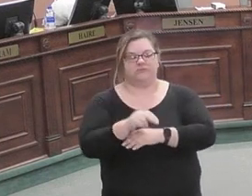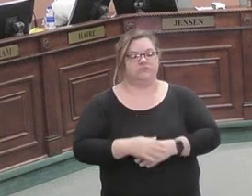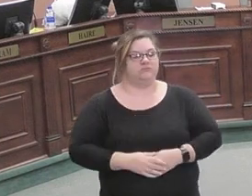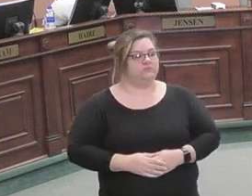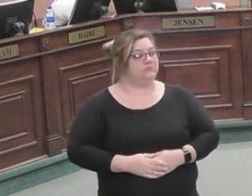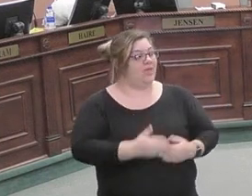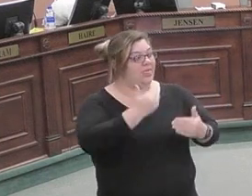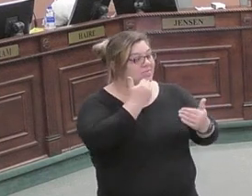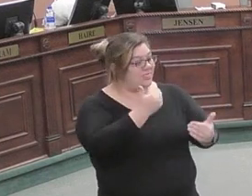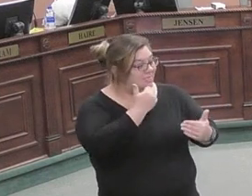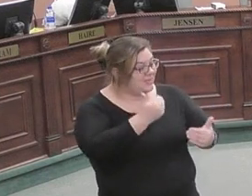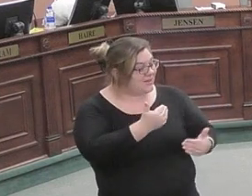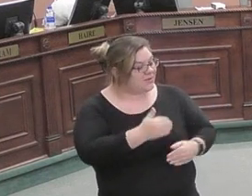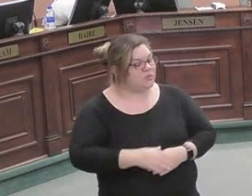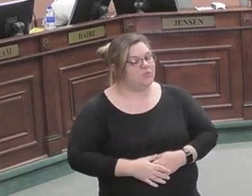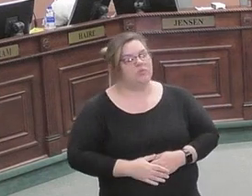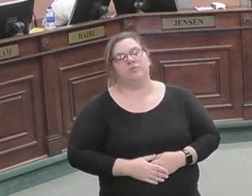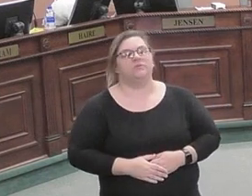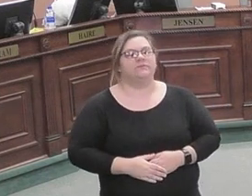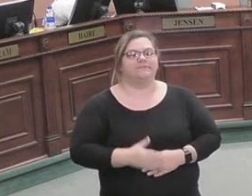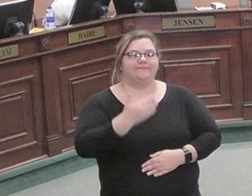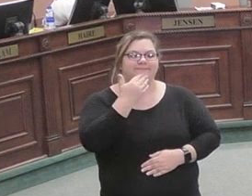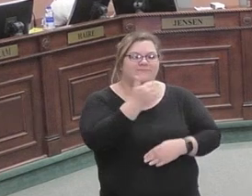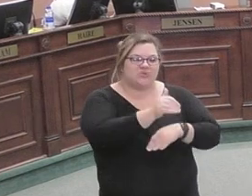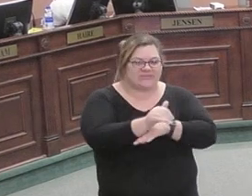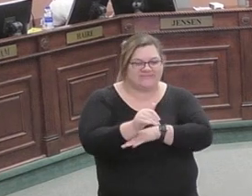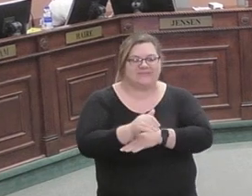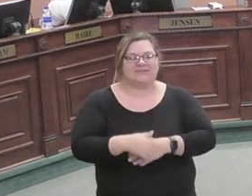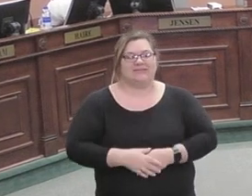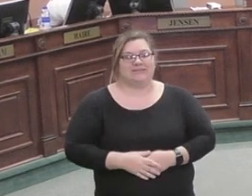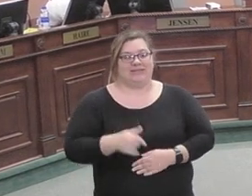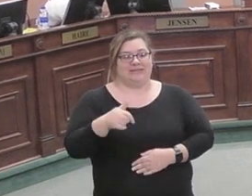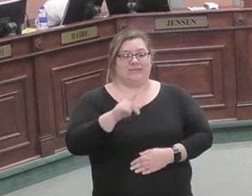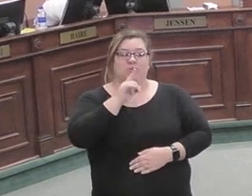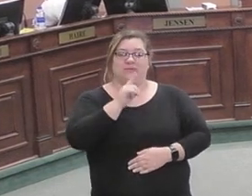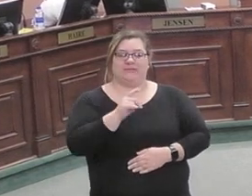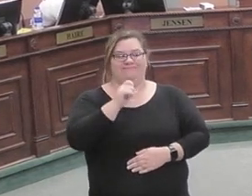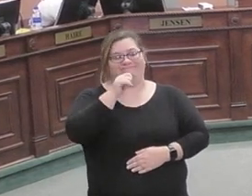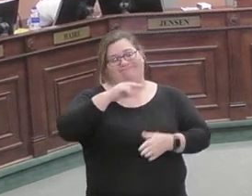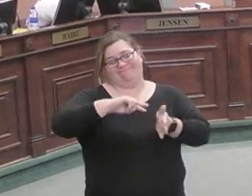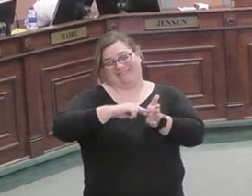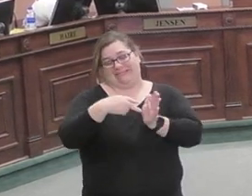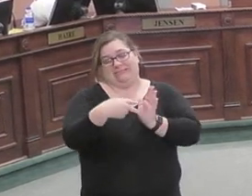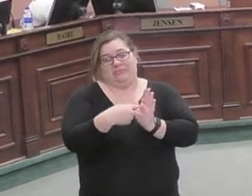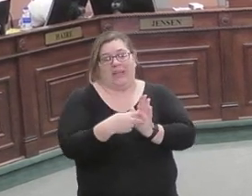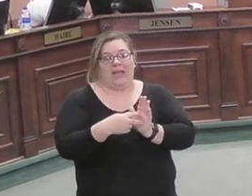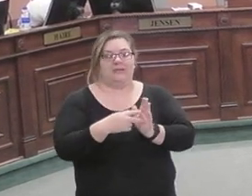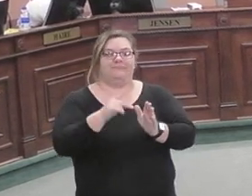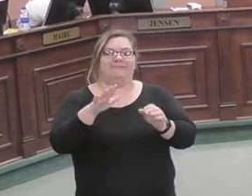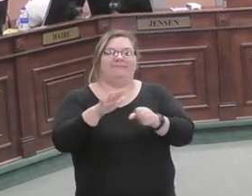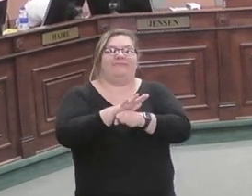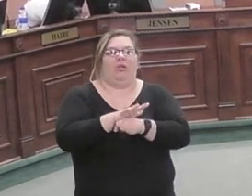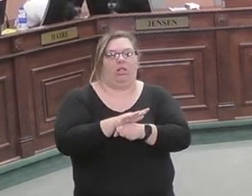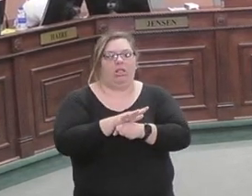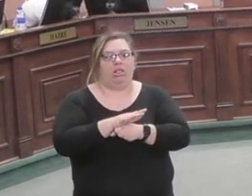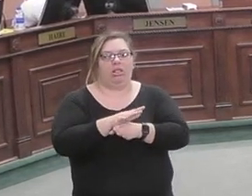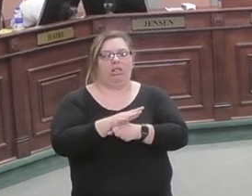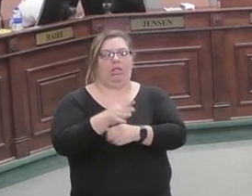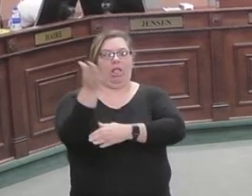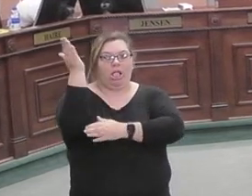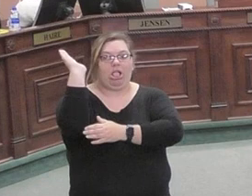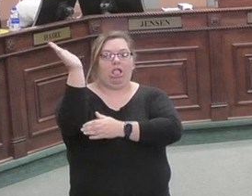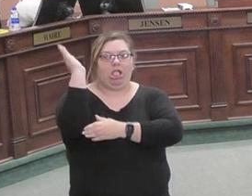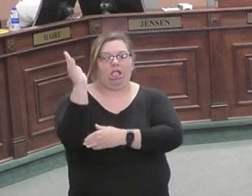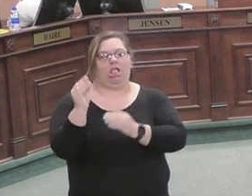Thank you, Mr. Rada. Well, good evening. As he said, this was really not intended to be a press conference. It was more so a